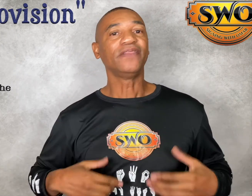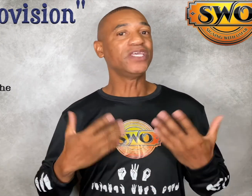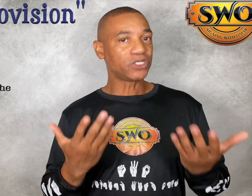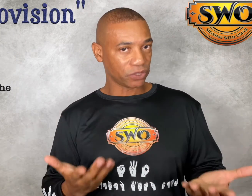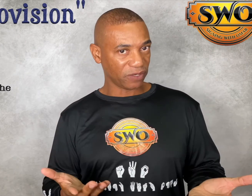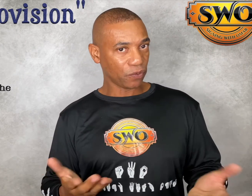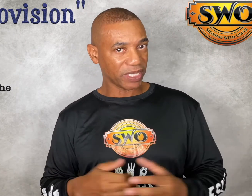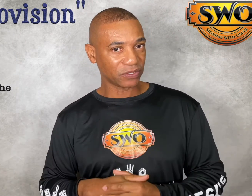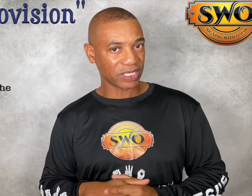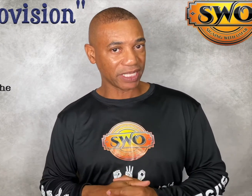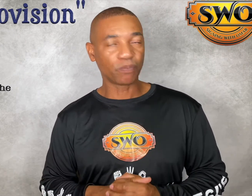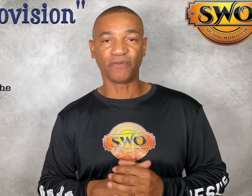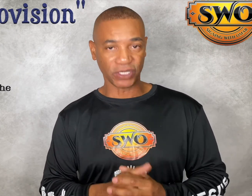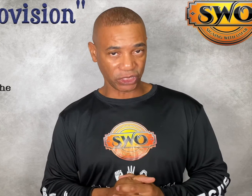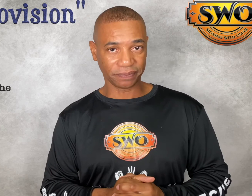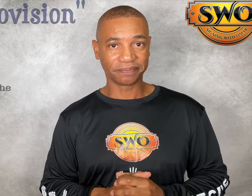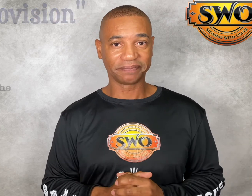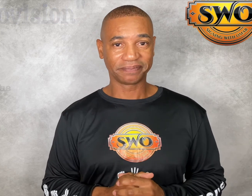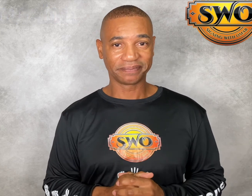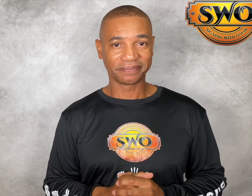These are different ways of signing provision.